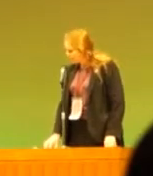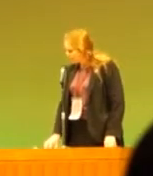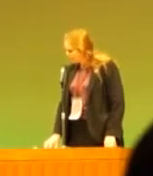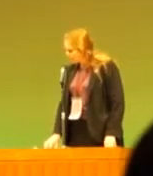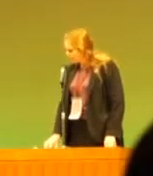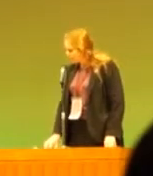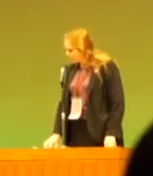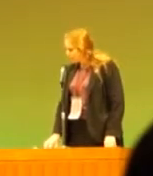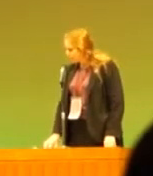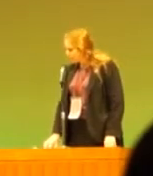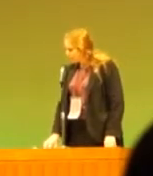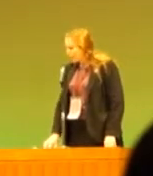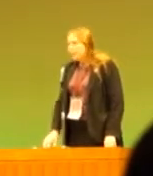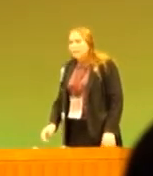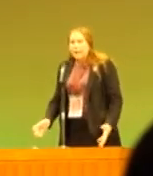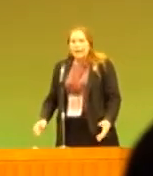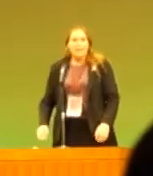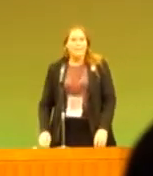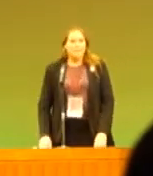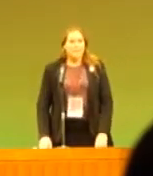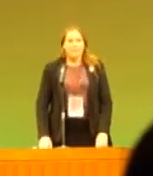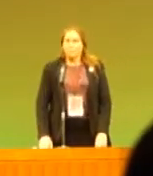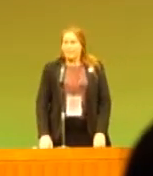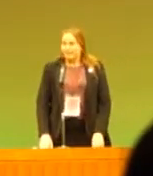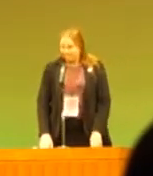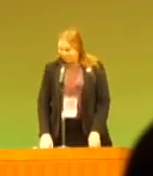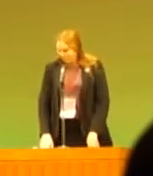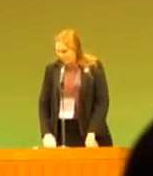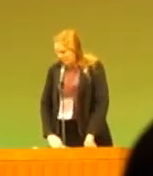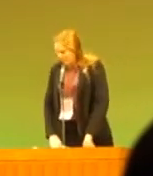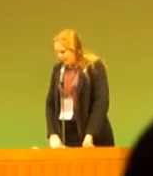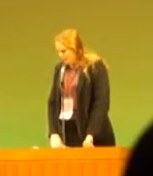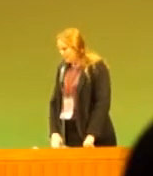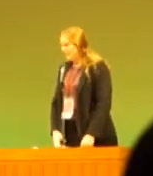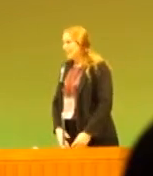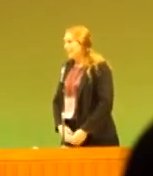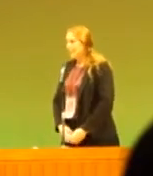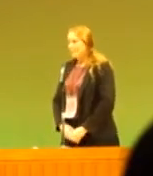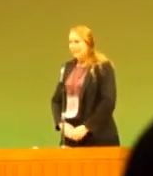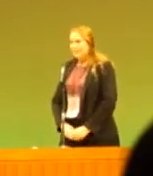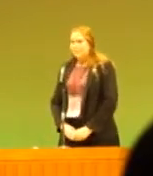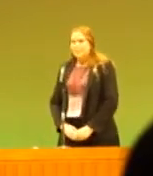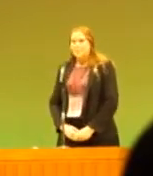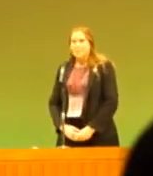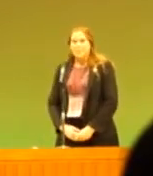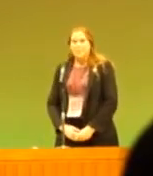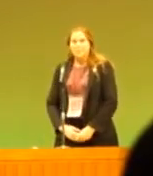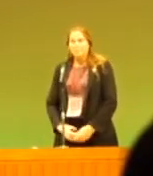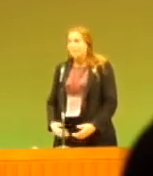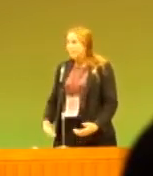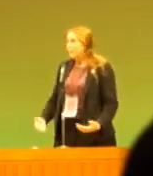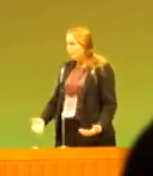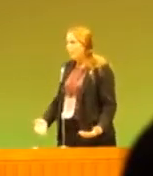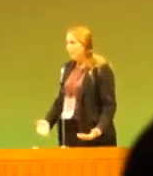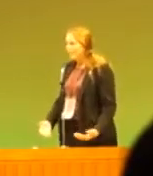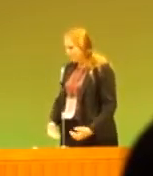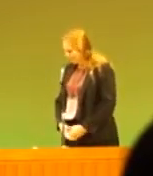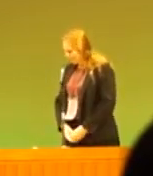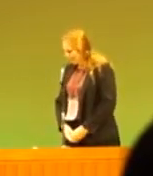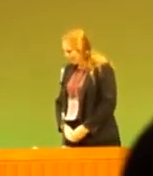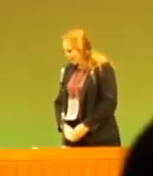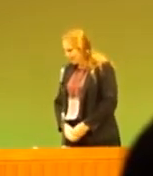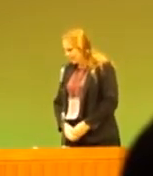nuclear weapons. And this can be depressing to find out that financial institutions, maybe your